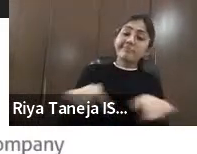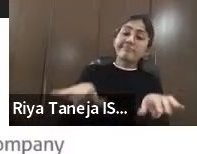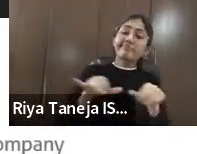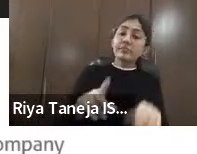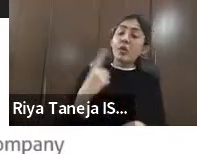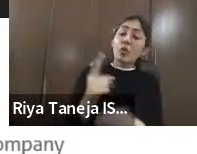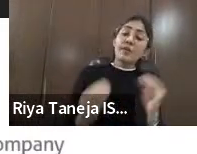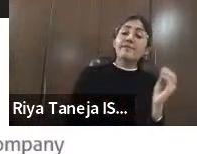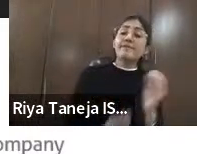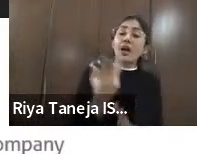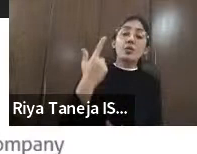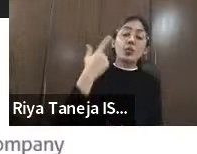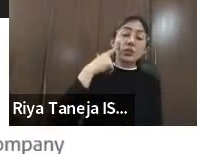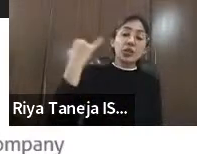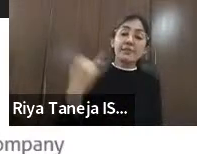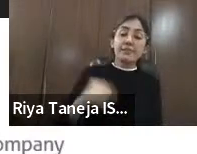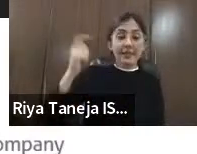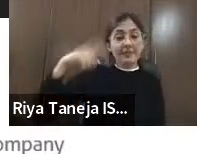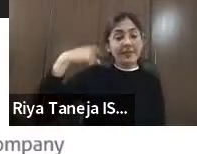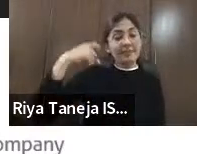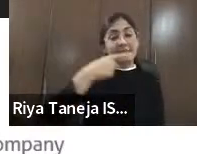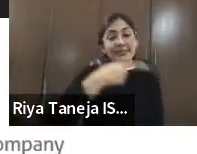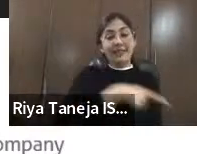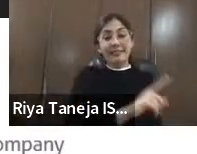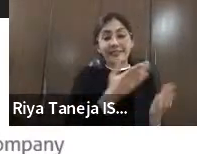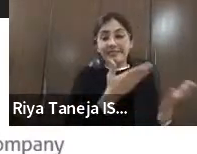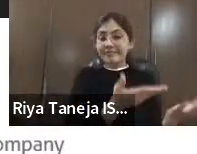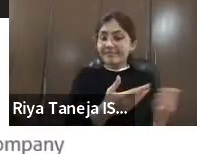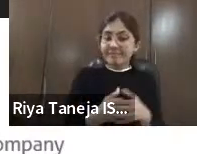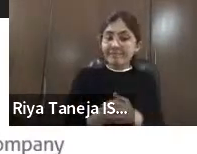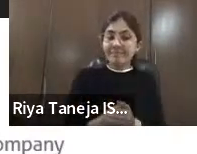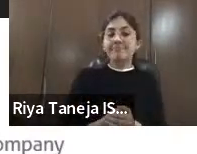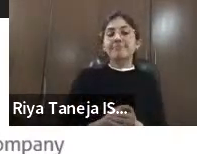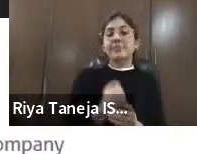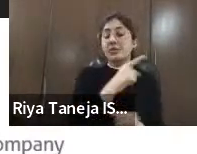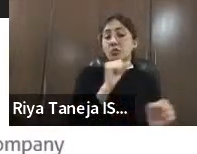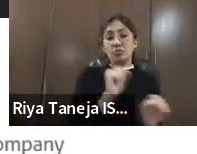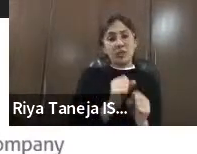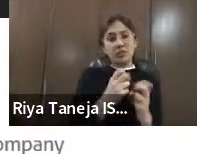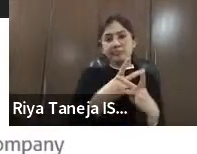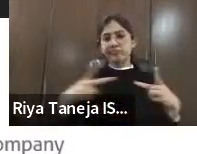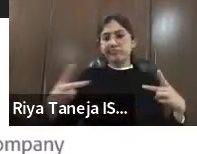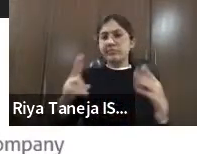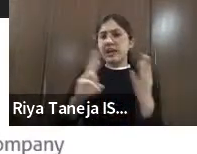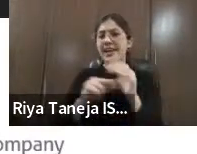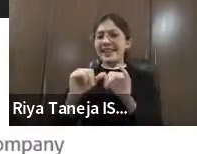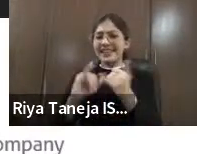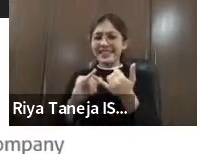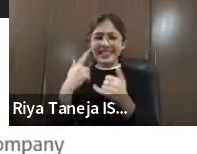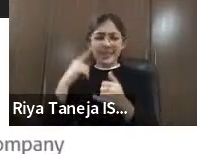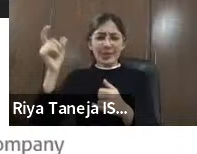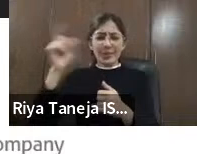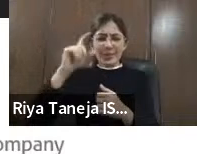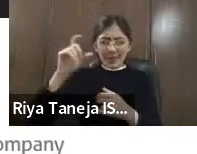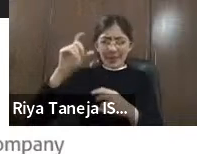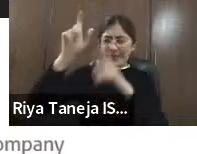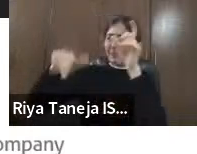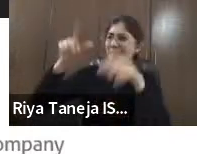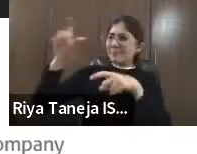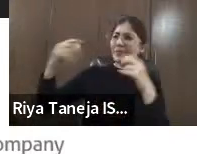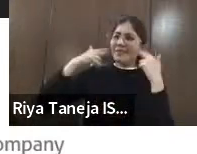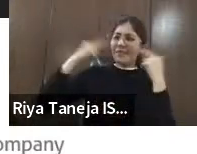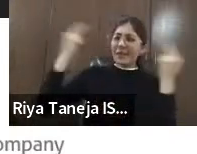visually impaired filmmaker. Anand has worked with celebrities like Nasiruddin Shah, Baman Irani,